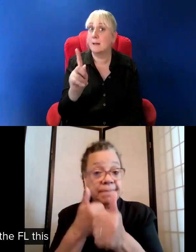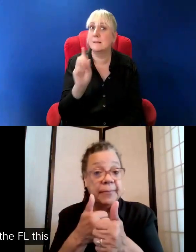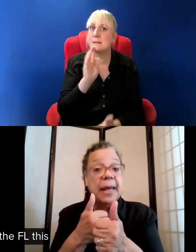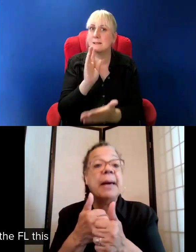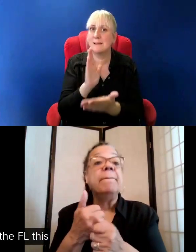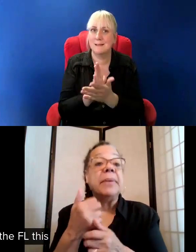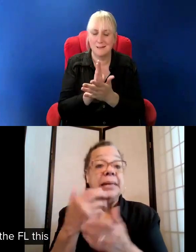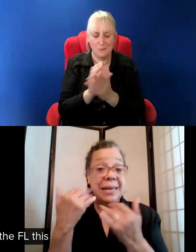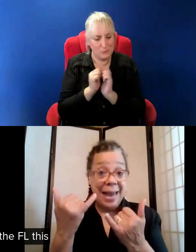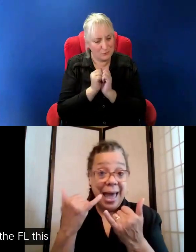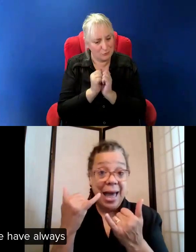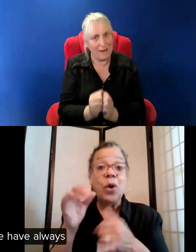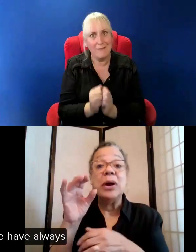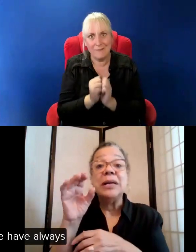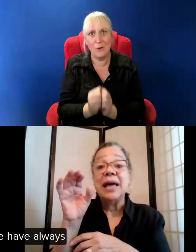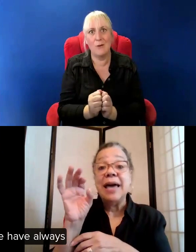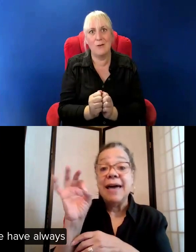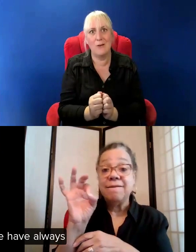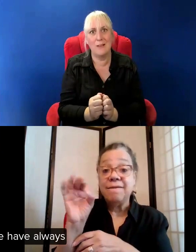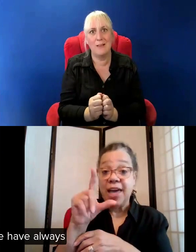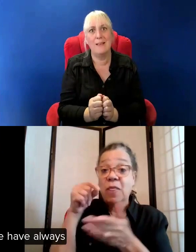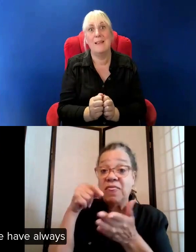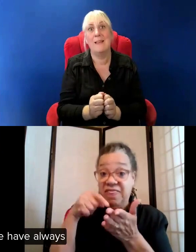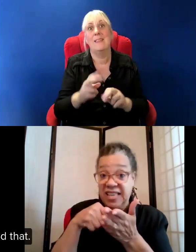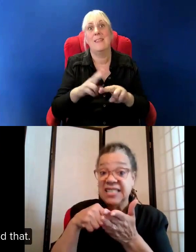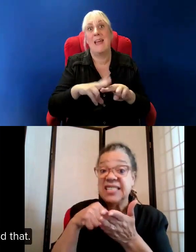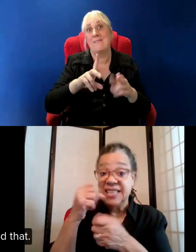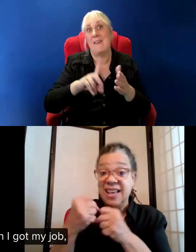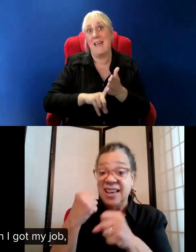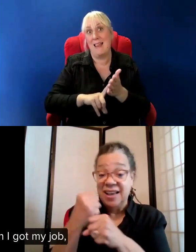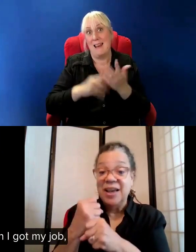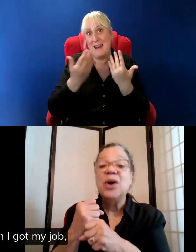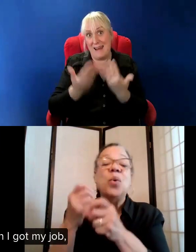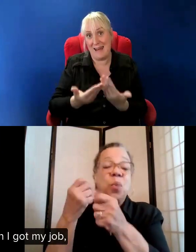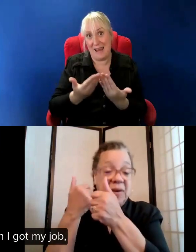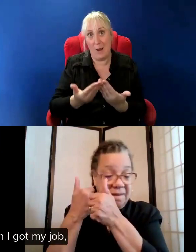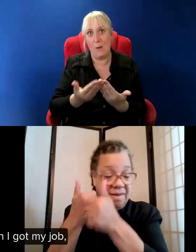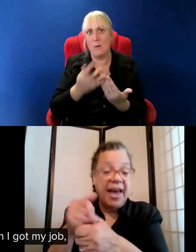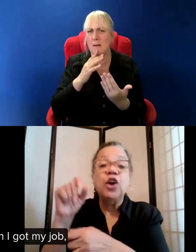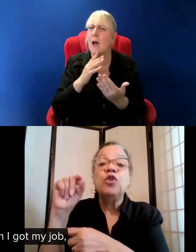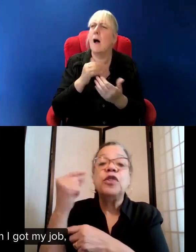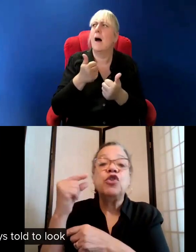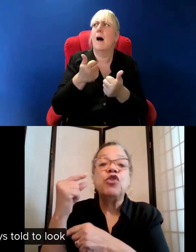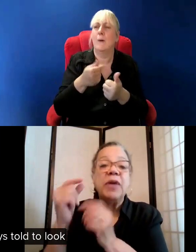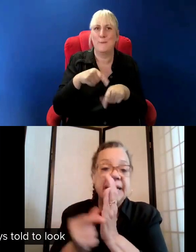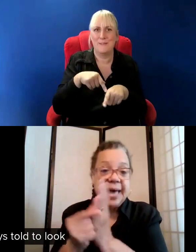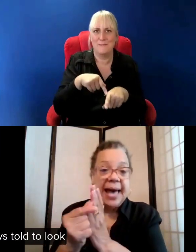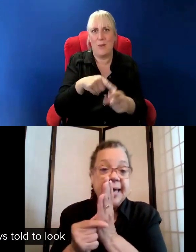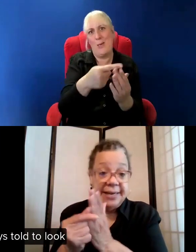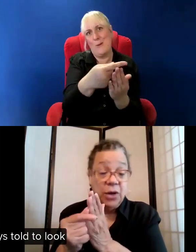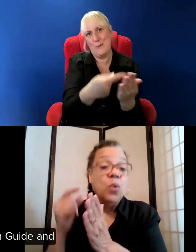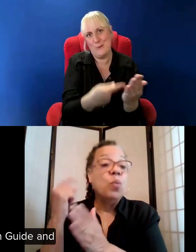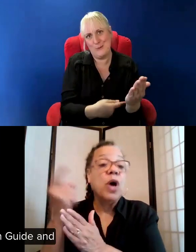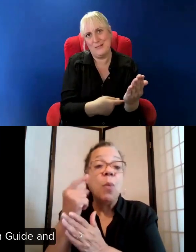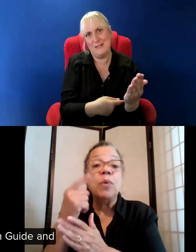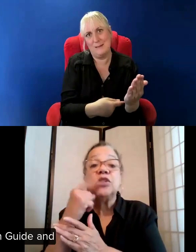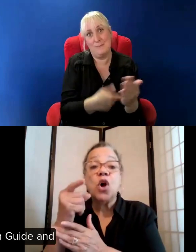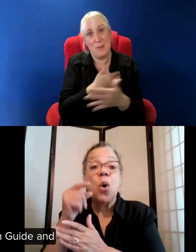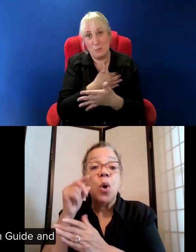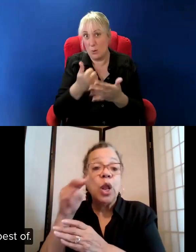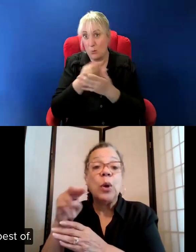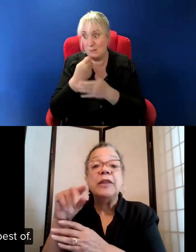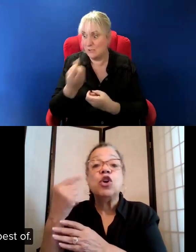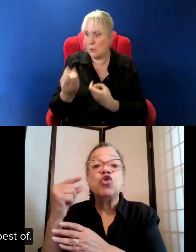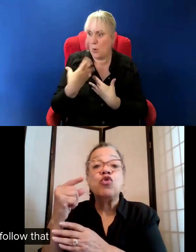now going into the EFL this season that we have always followed that. And from when I got my job, we were always told to look in the green